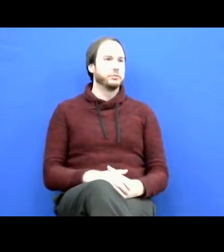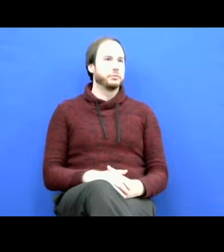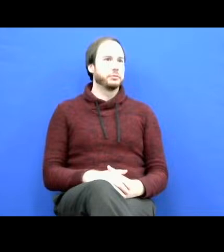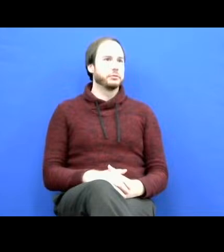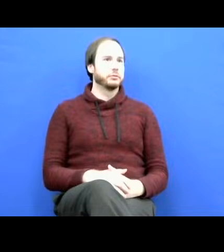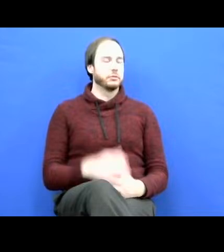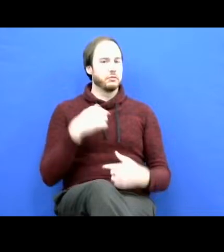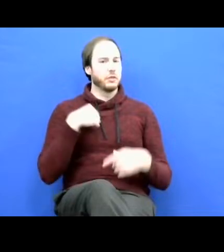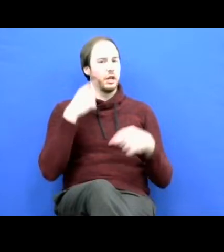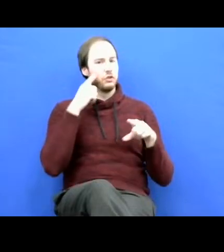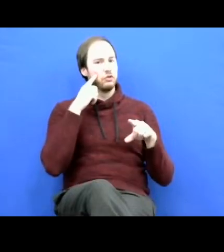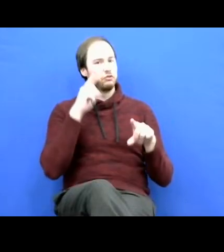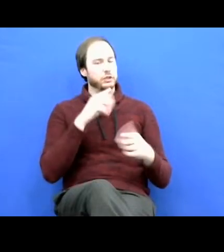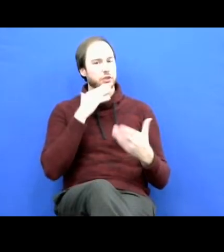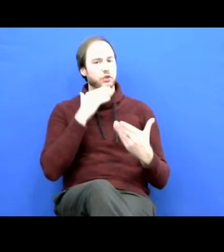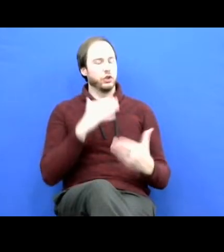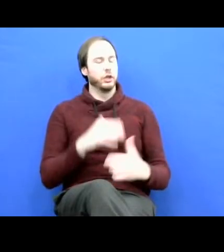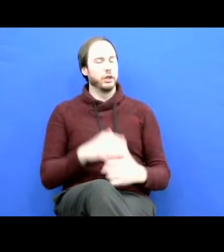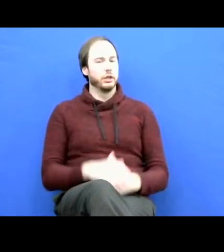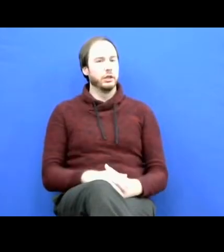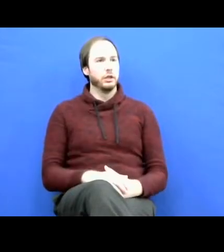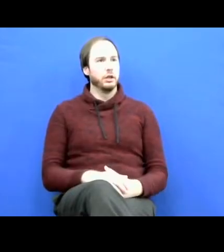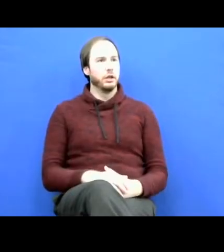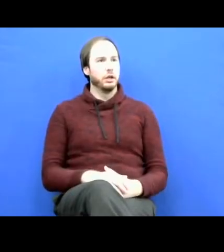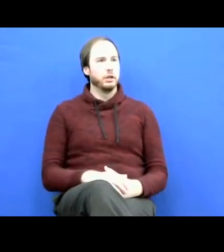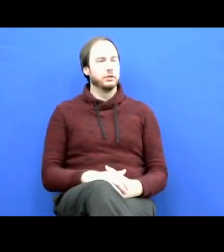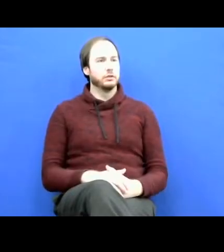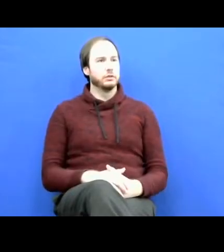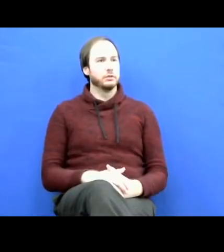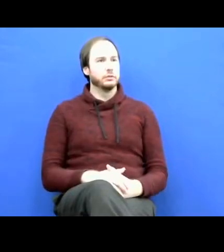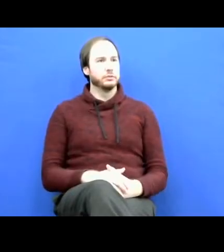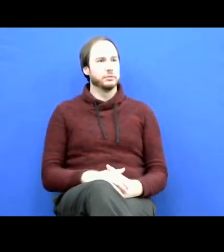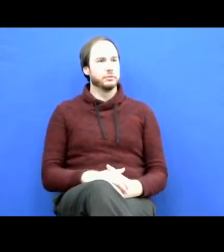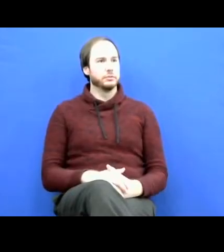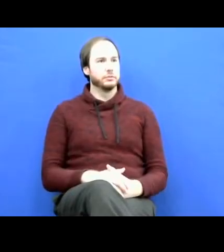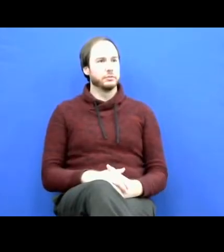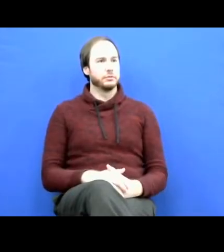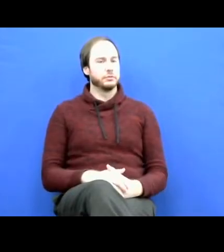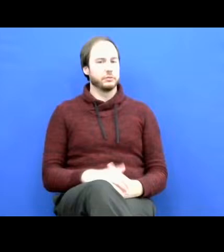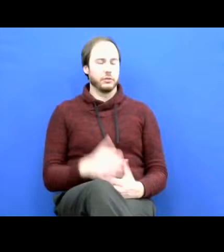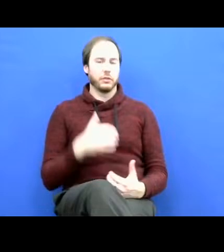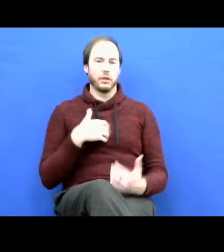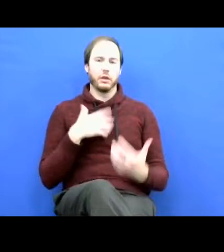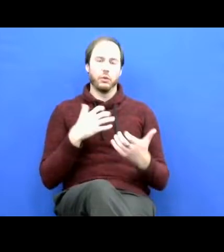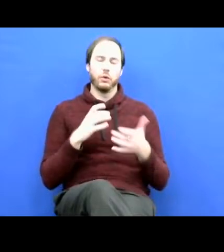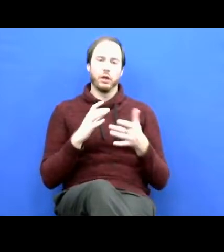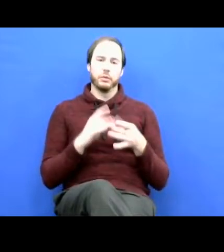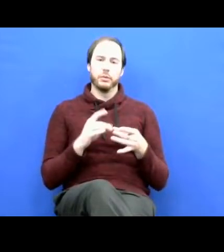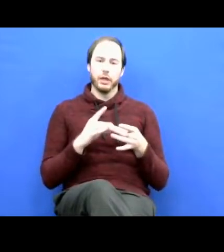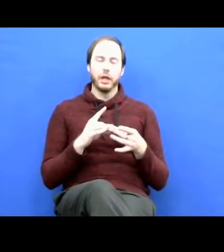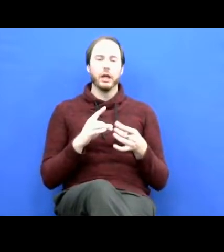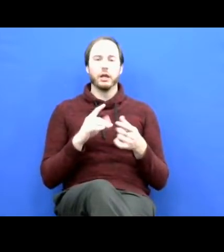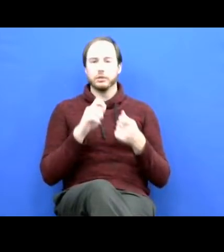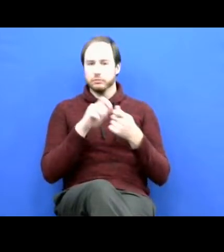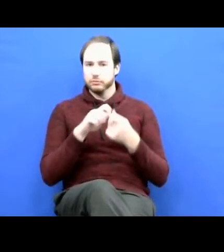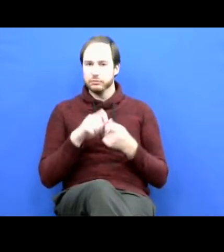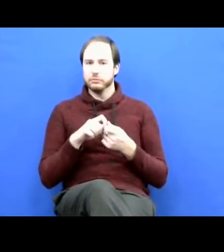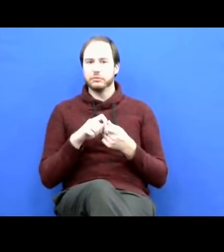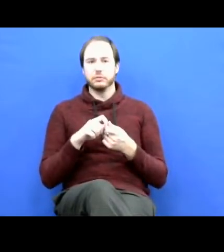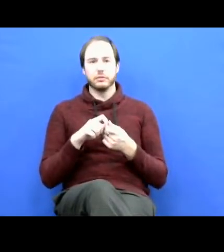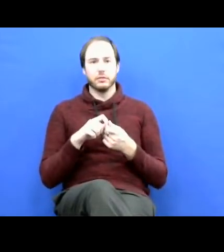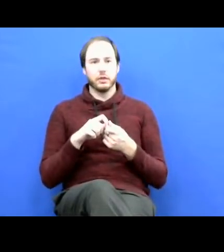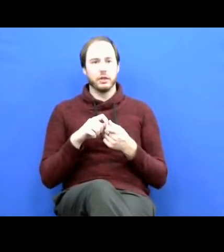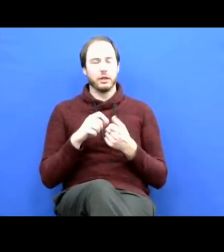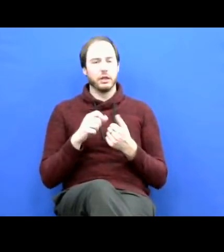agree that it's a good thing. I would like to, point out and question the amount of roof